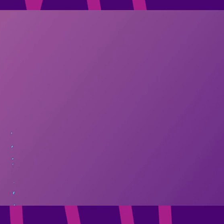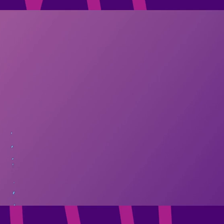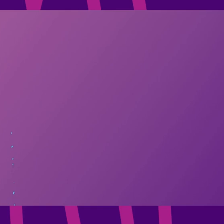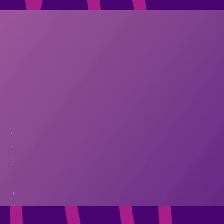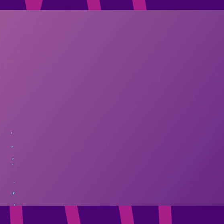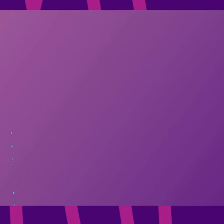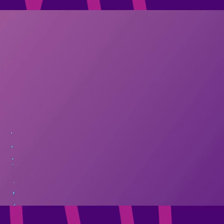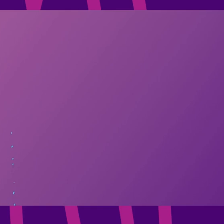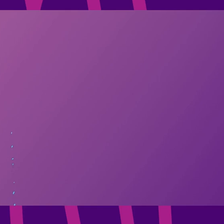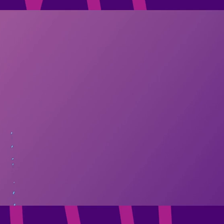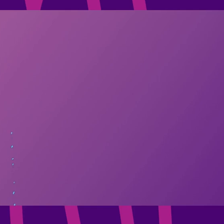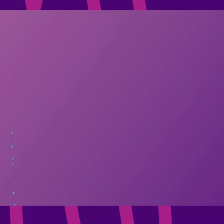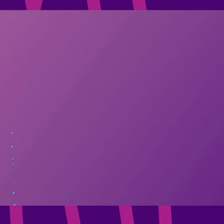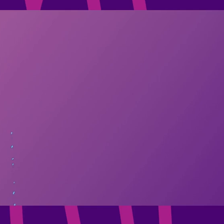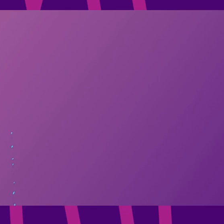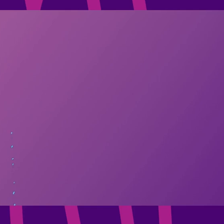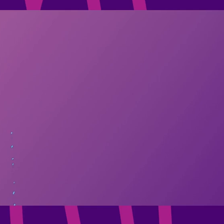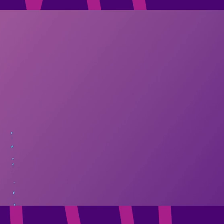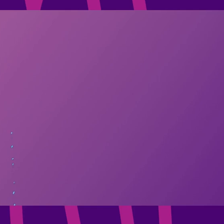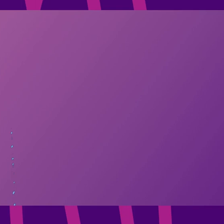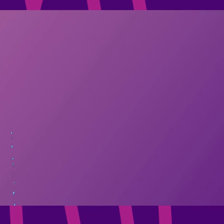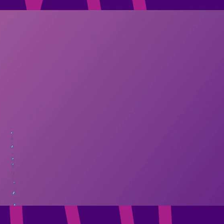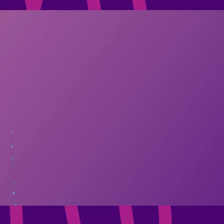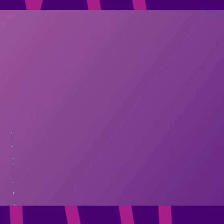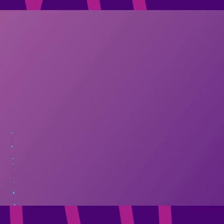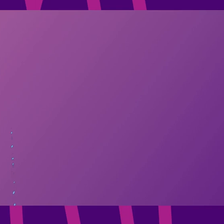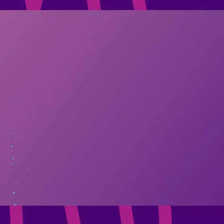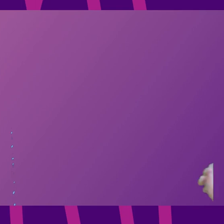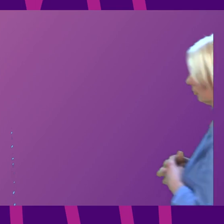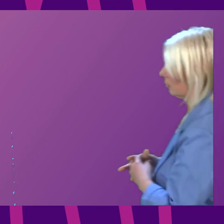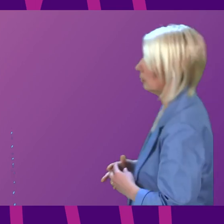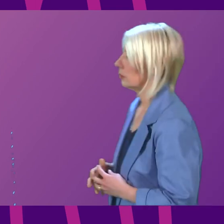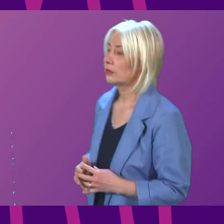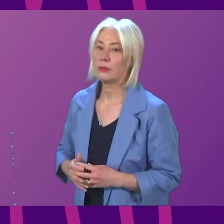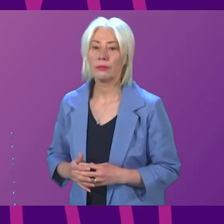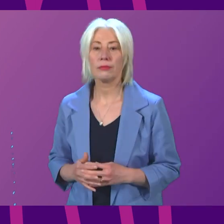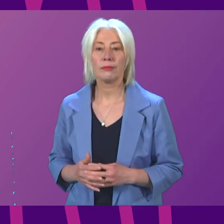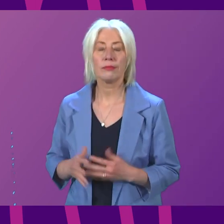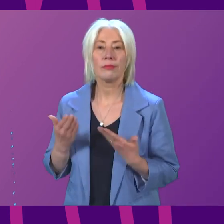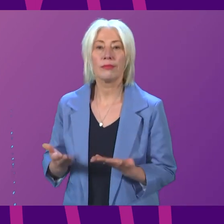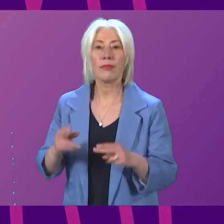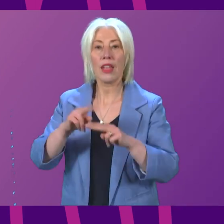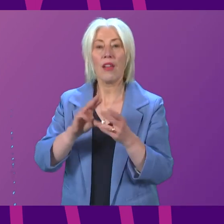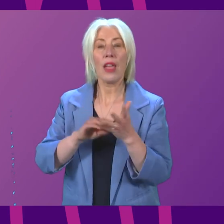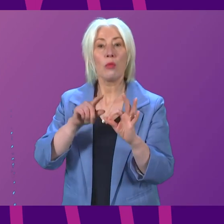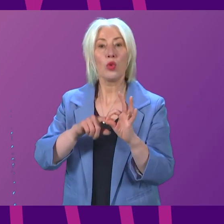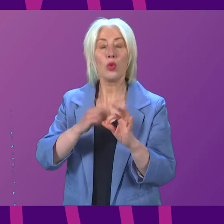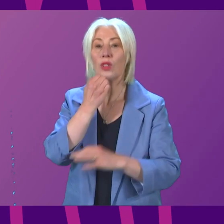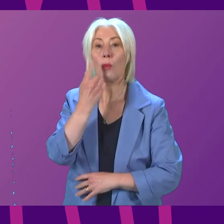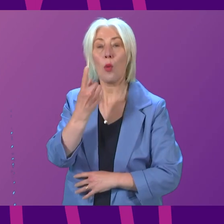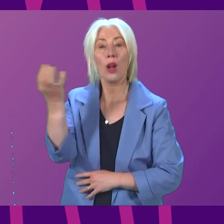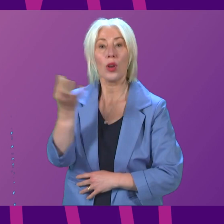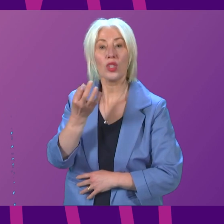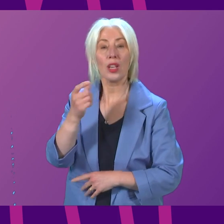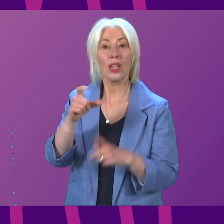Thank you. That concludes general questions. The next item of business is First Minister's questions. At question number one, I call Douglas Ross. Thank you very